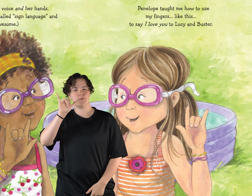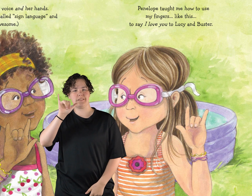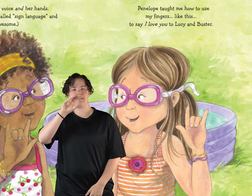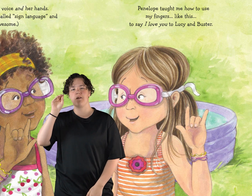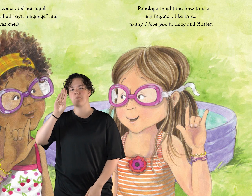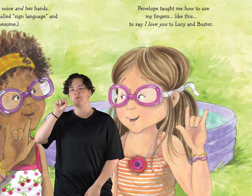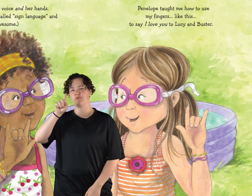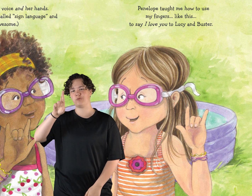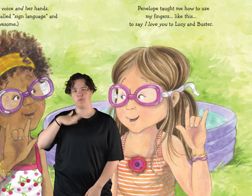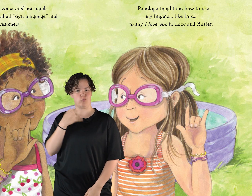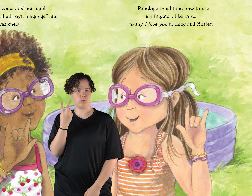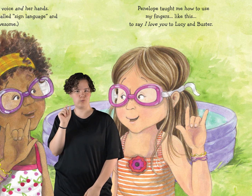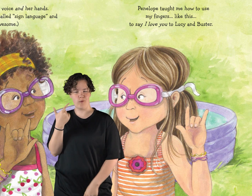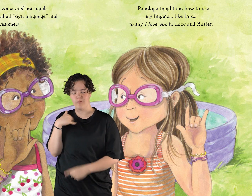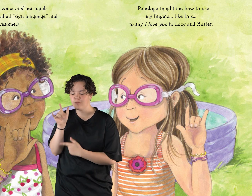Buster.